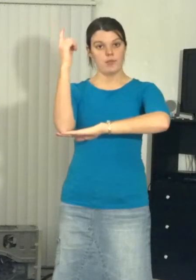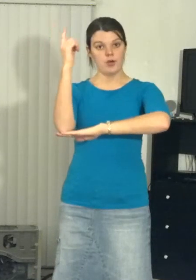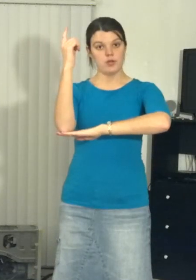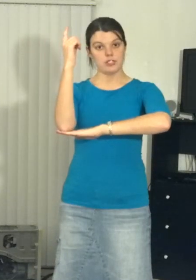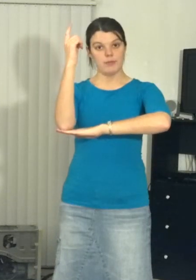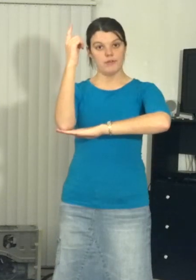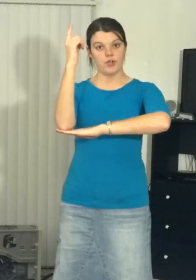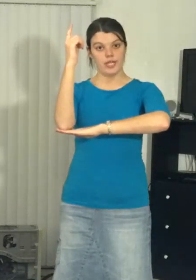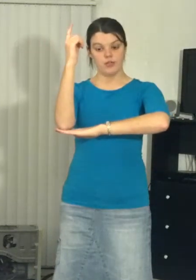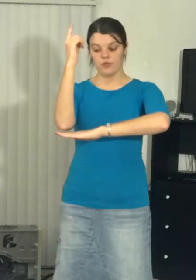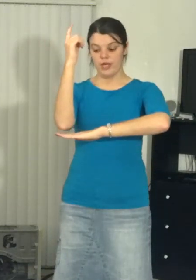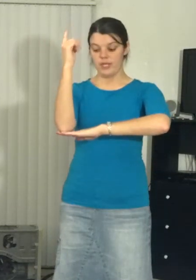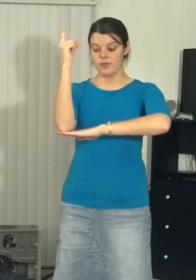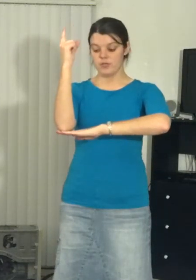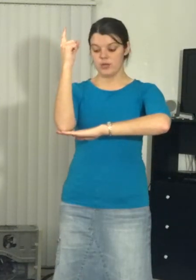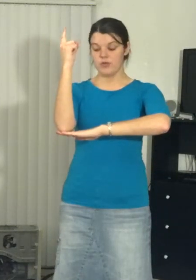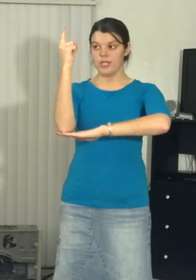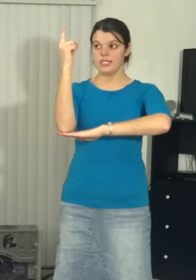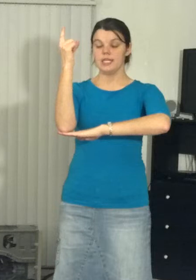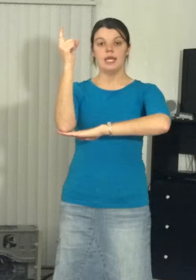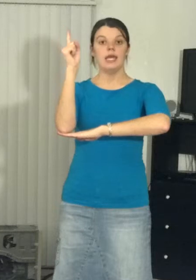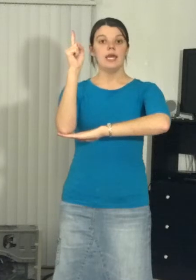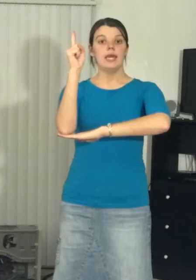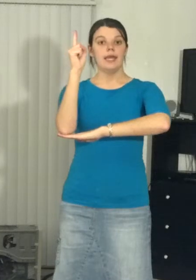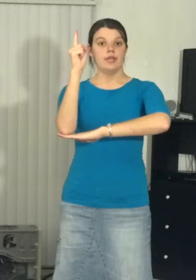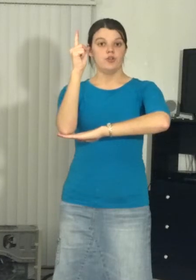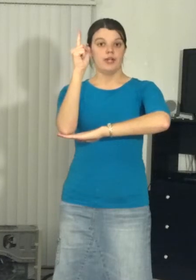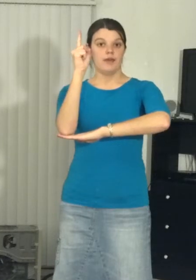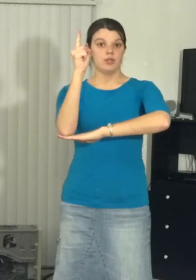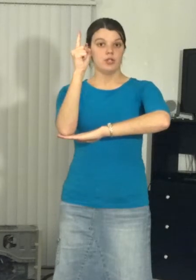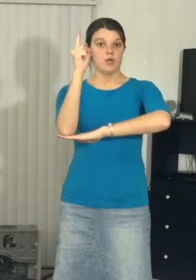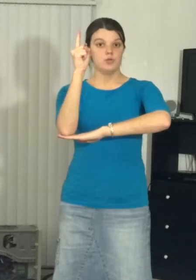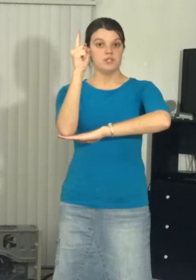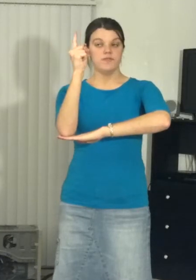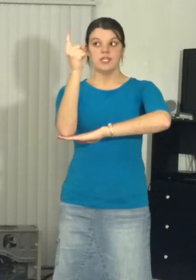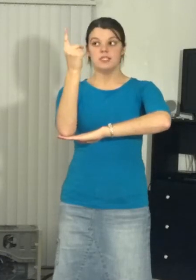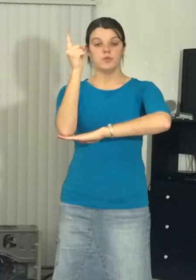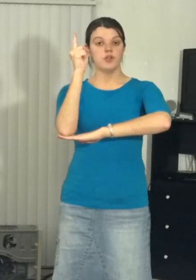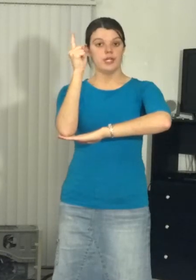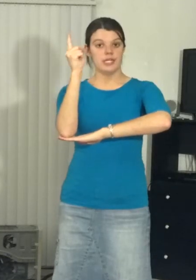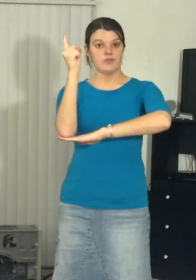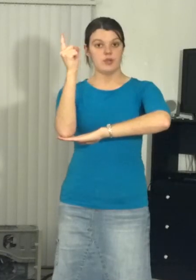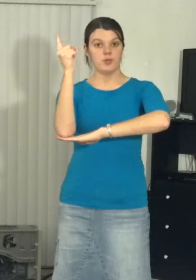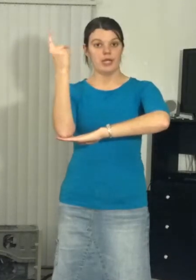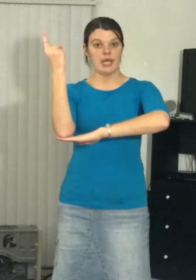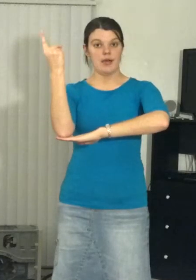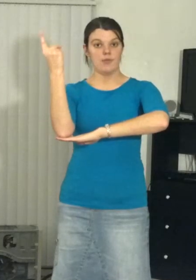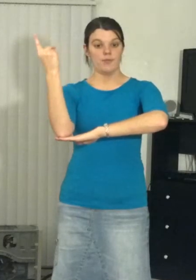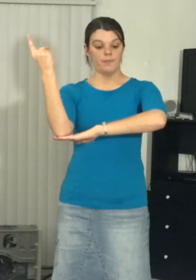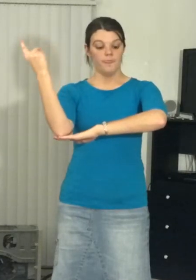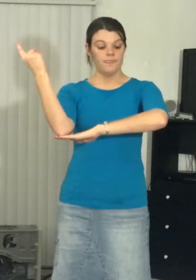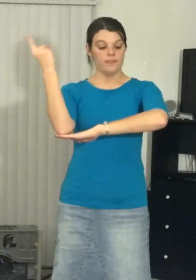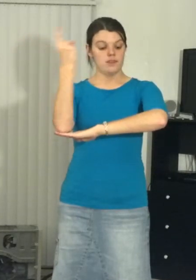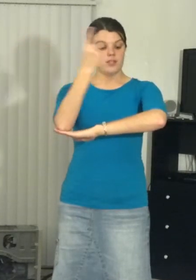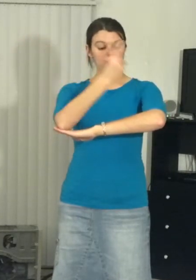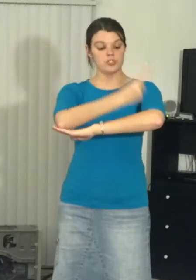elbow on top of your hand, your right elbow on top of your hand, and you're going to have a closed fist with your index finger pointing up, and then it's just going to